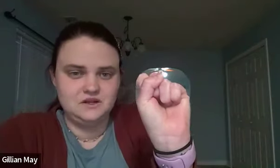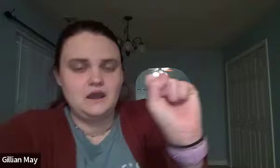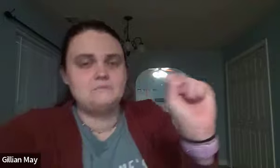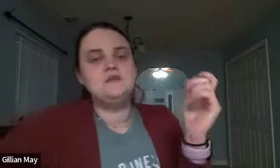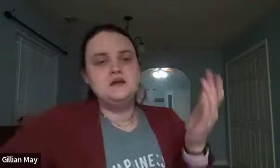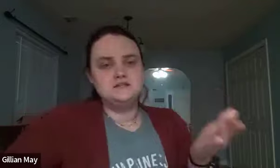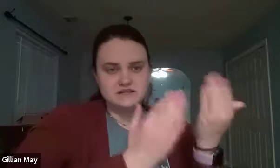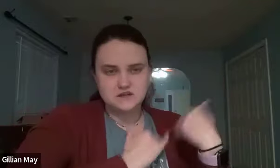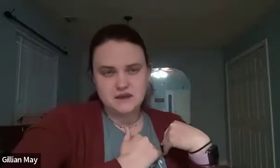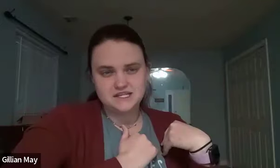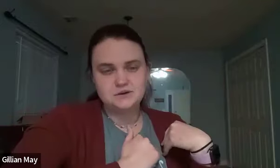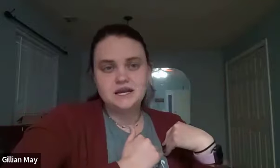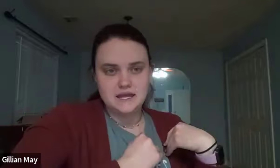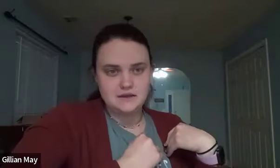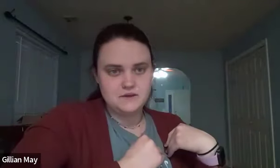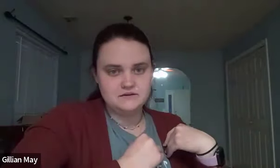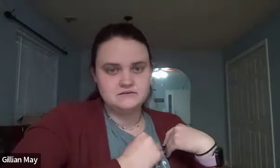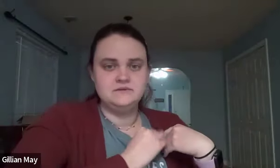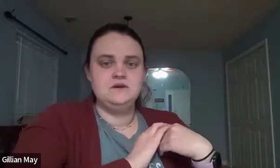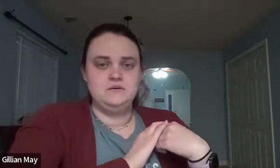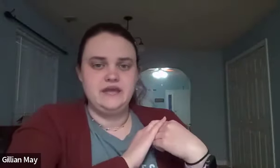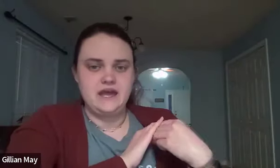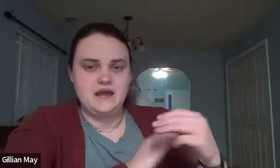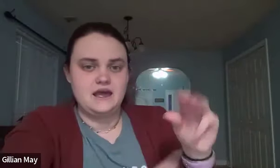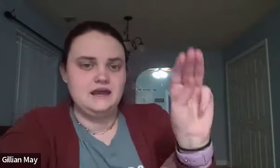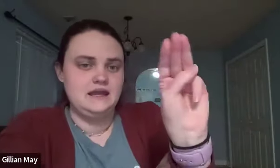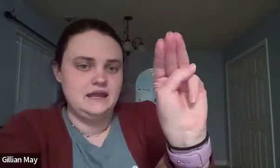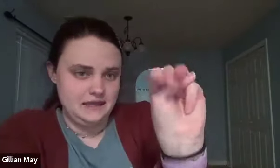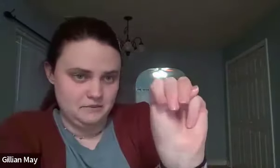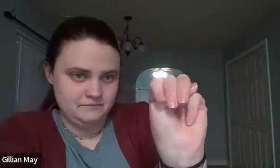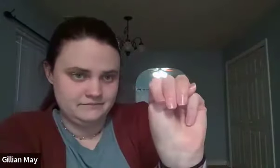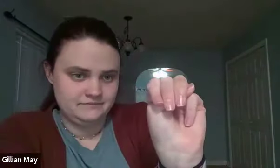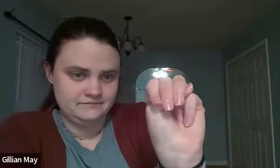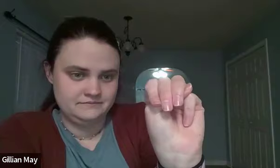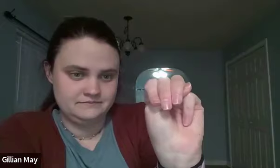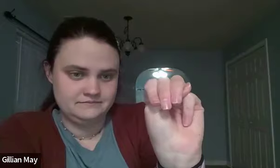Okay, so let's go back to our M. We had M,